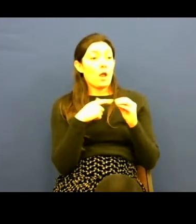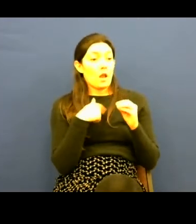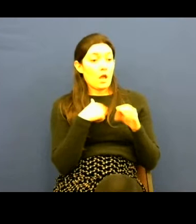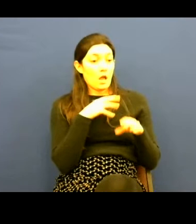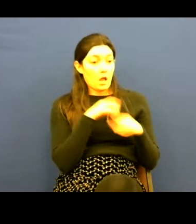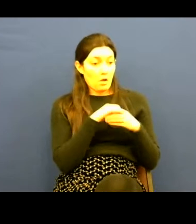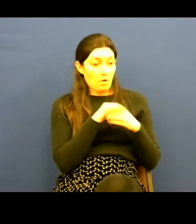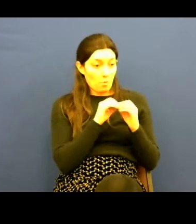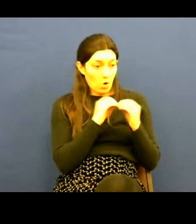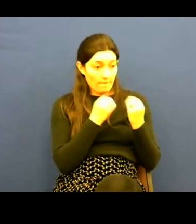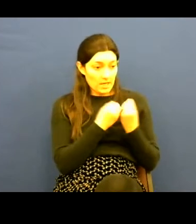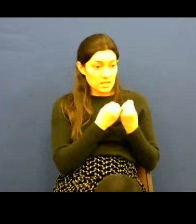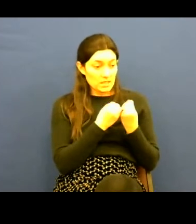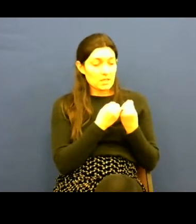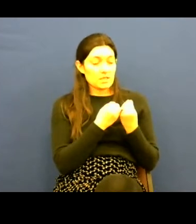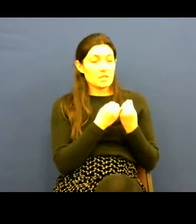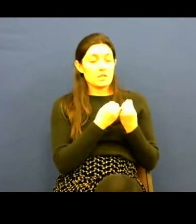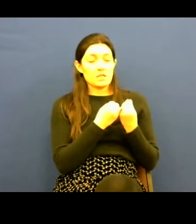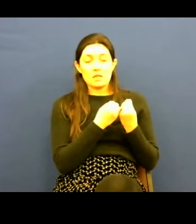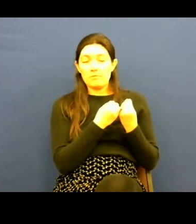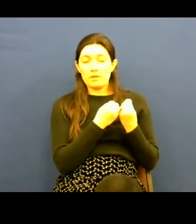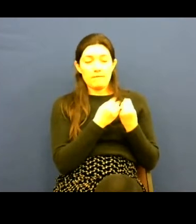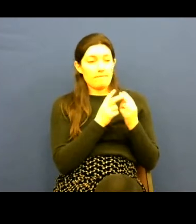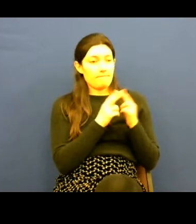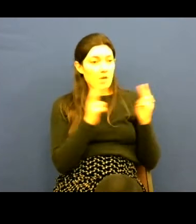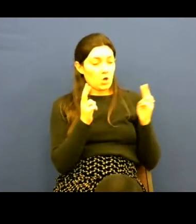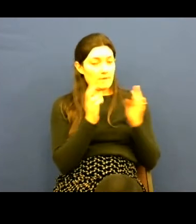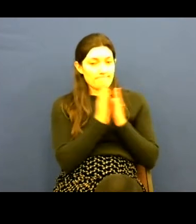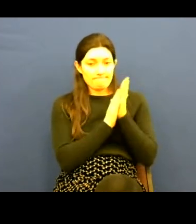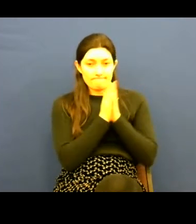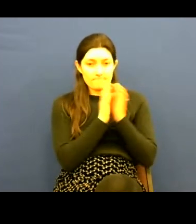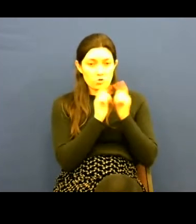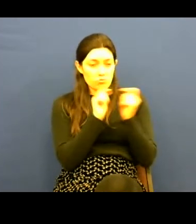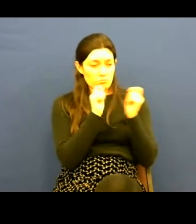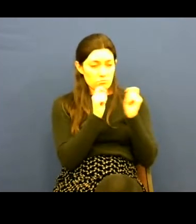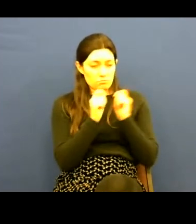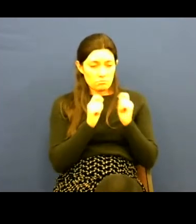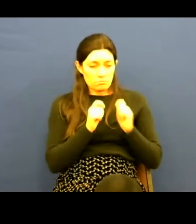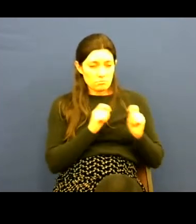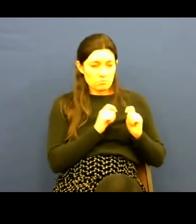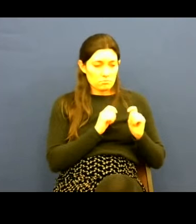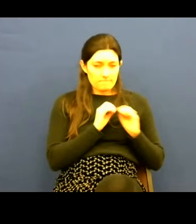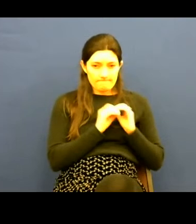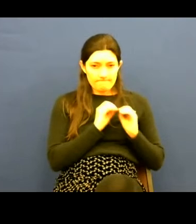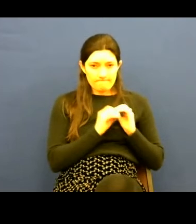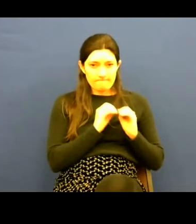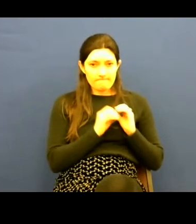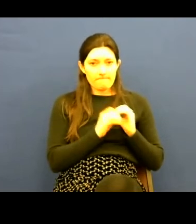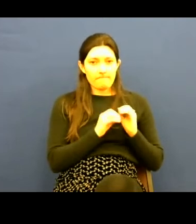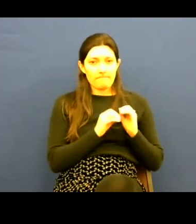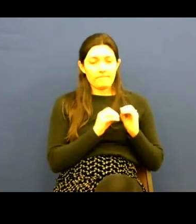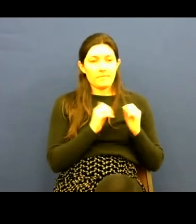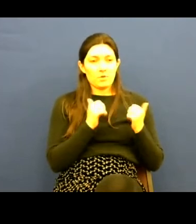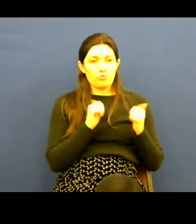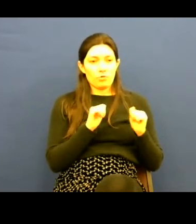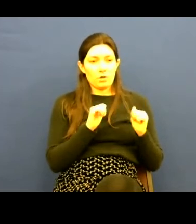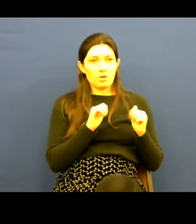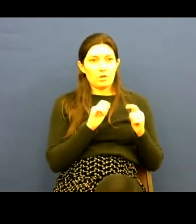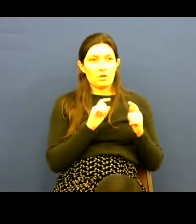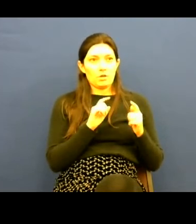address a number of issues, especially with regards to the proliferation of